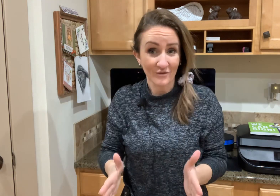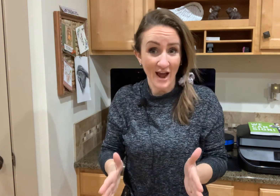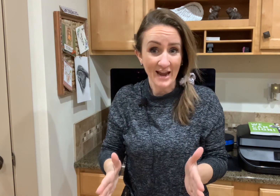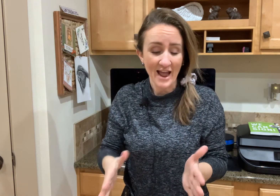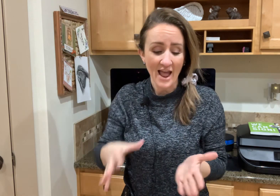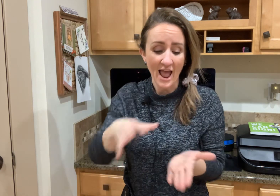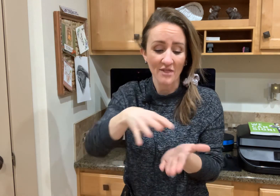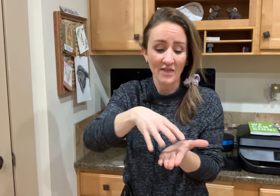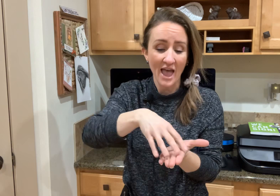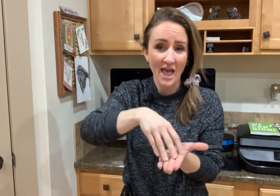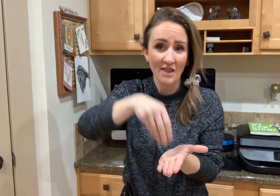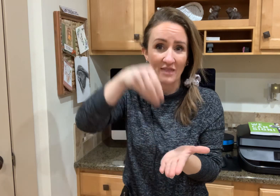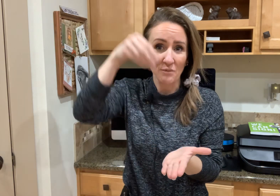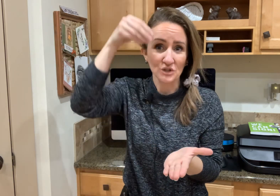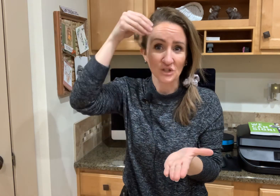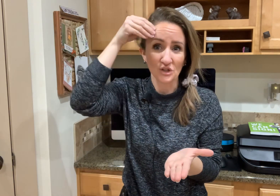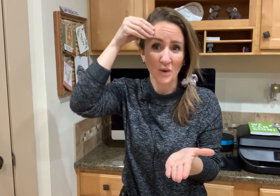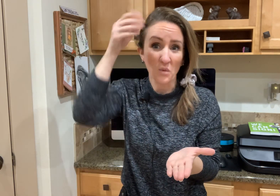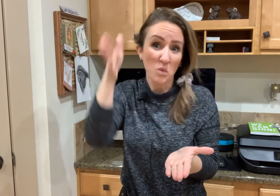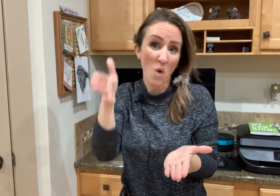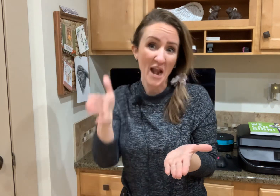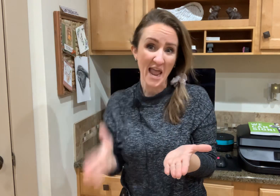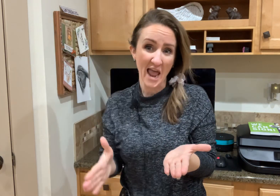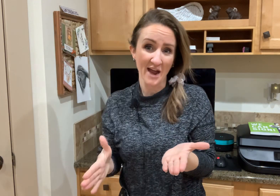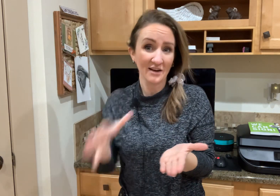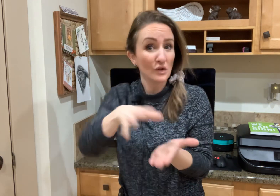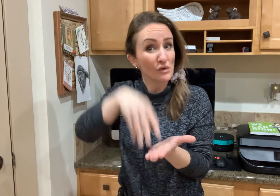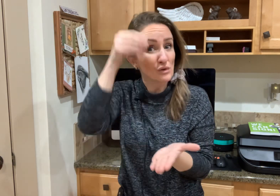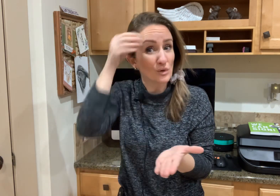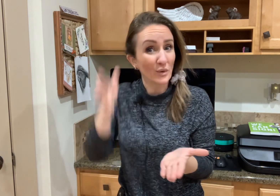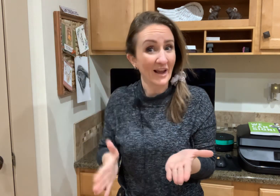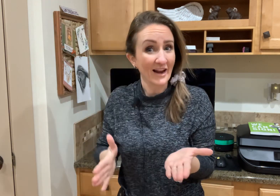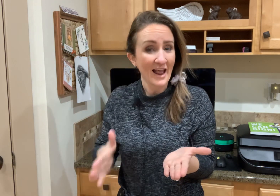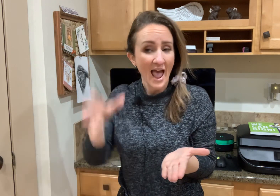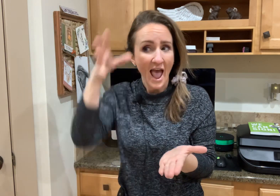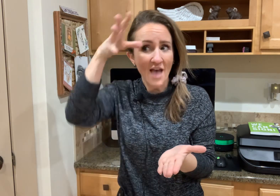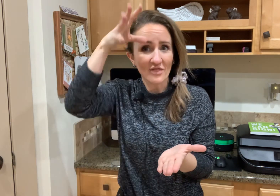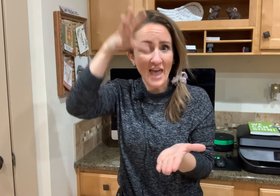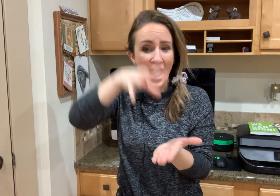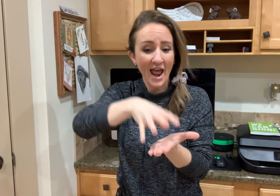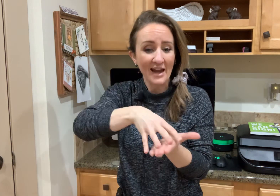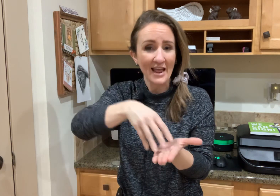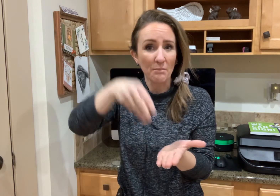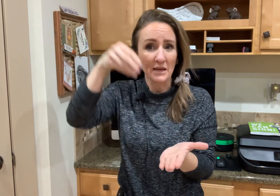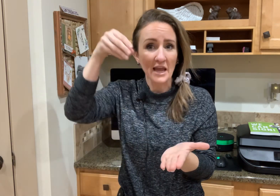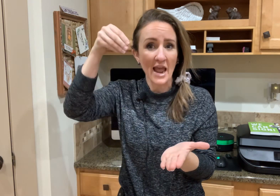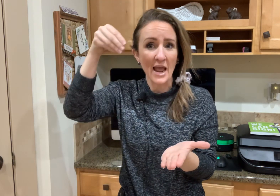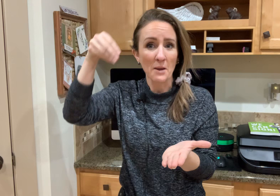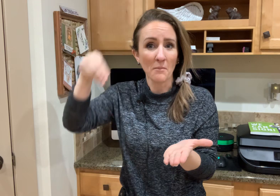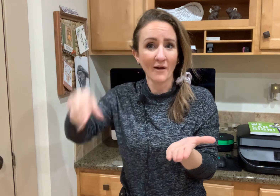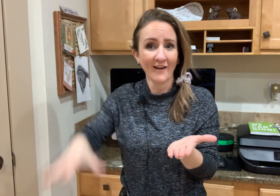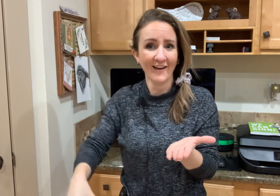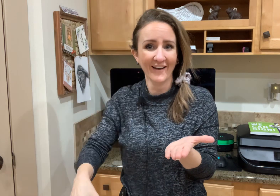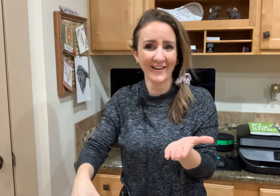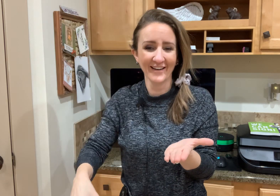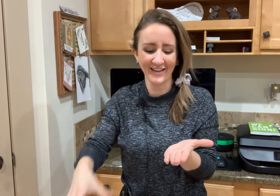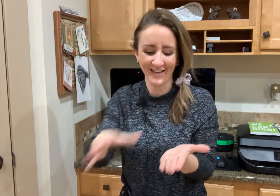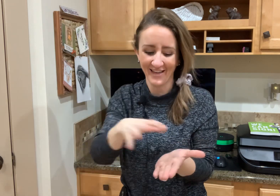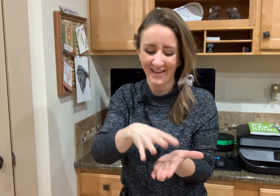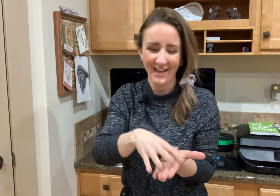right? And then they would just do it with one hand, student, and then it became,